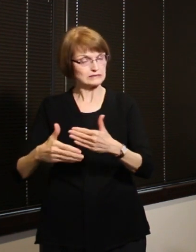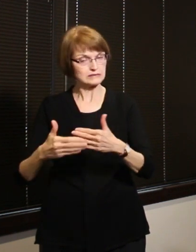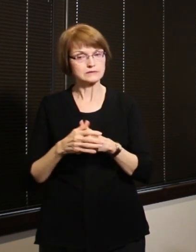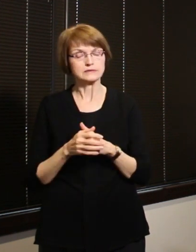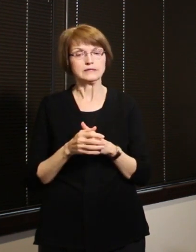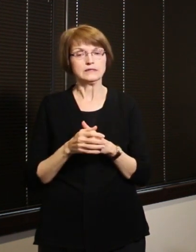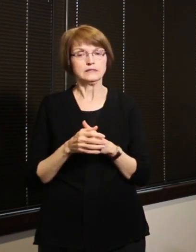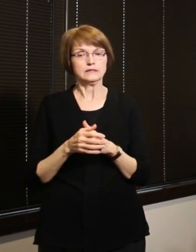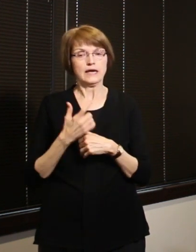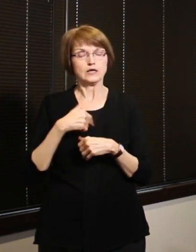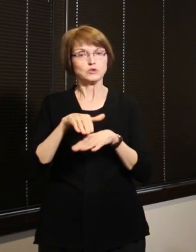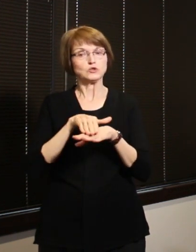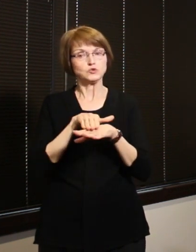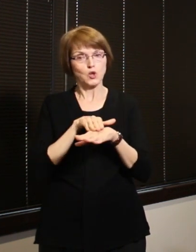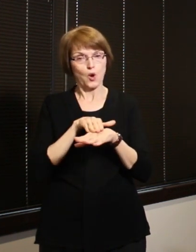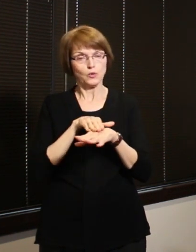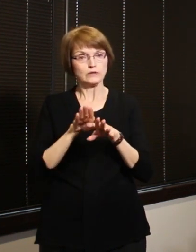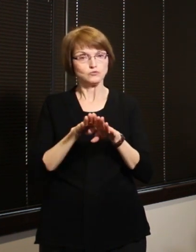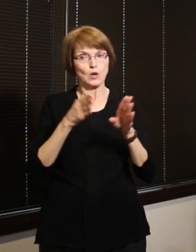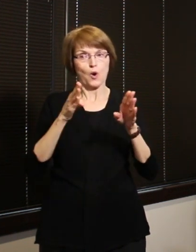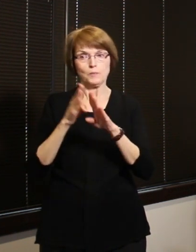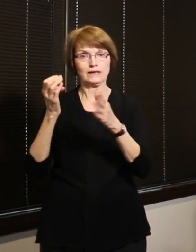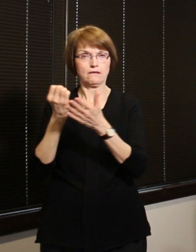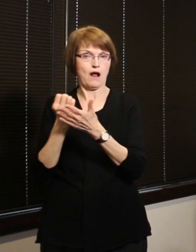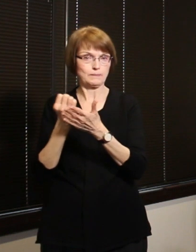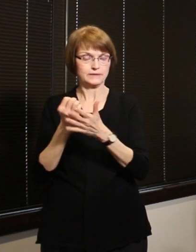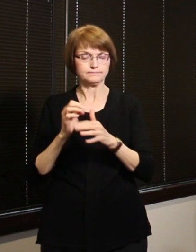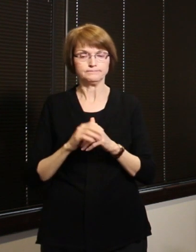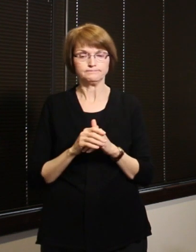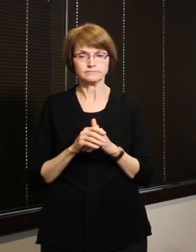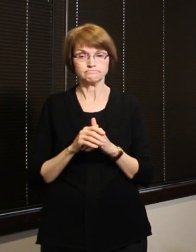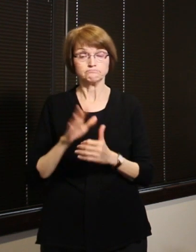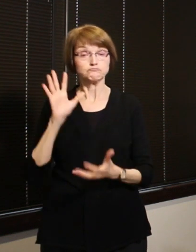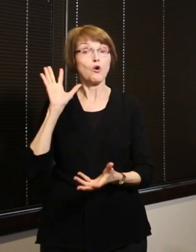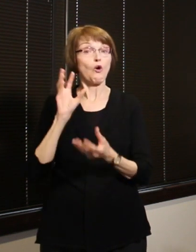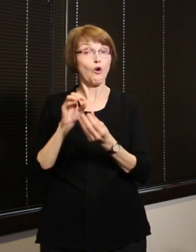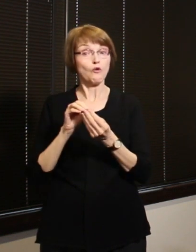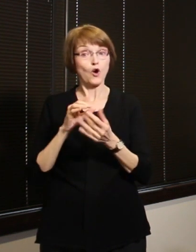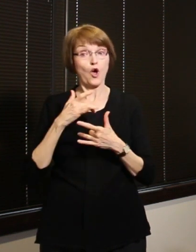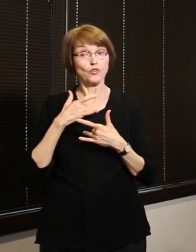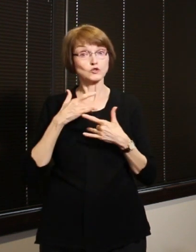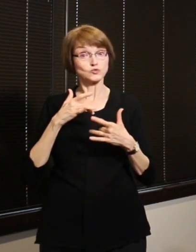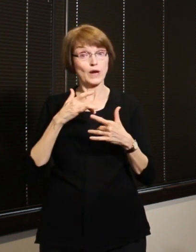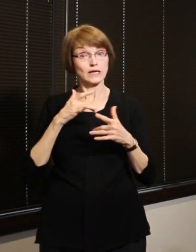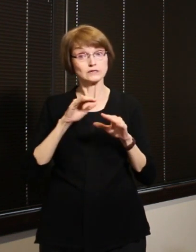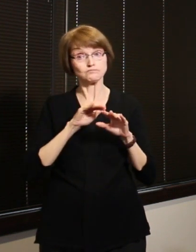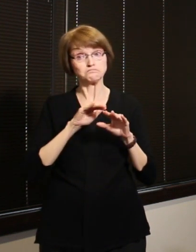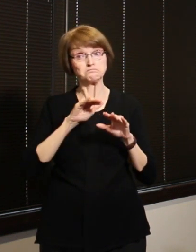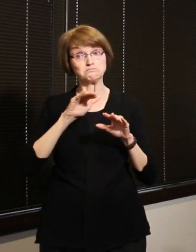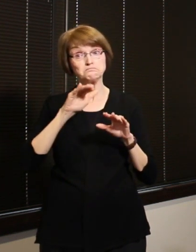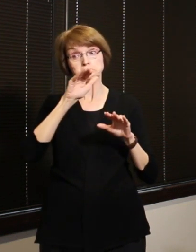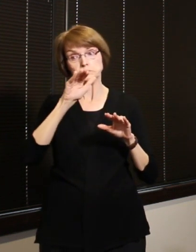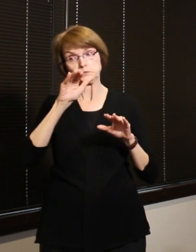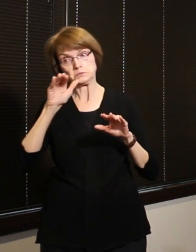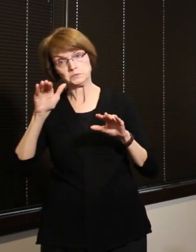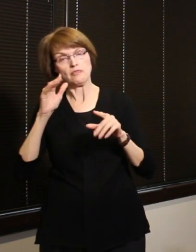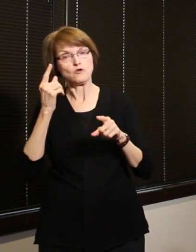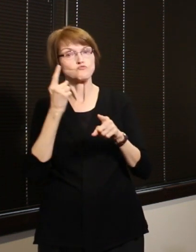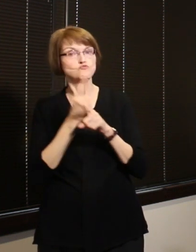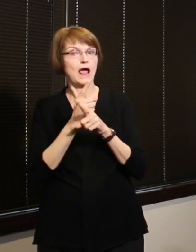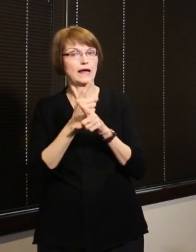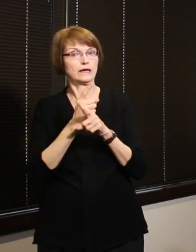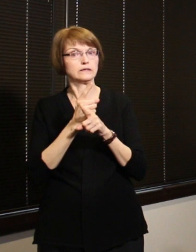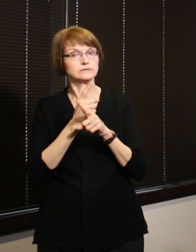we gradually begin to reopen the economy. Overall, the trends are still heading in the right direction in admissions